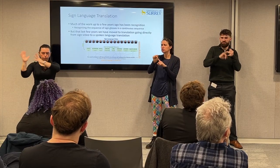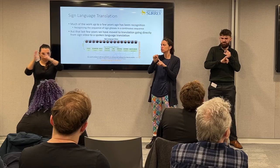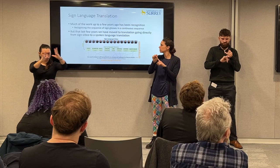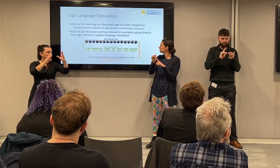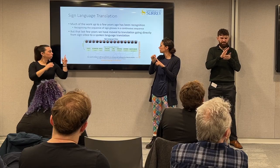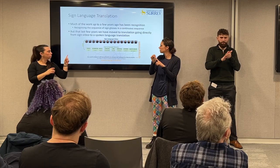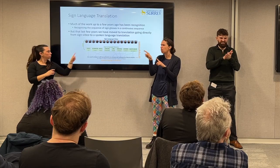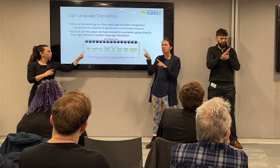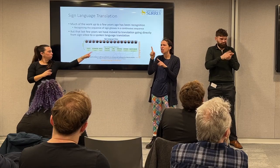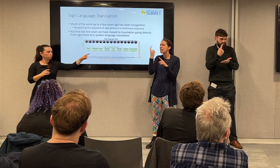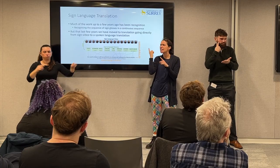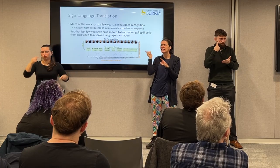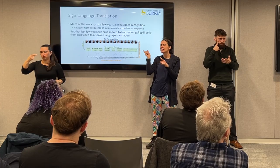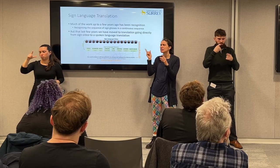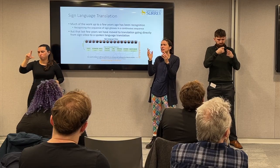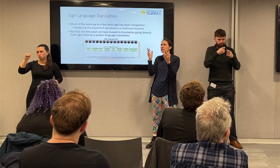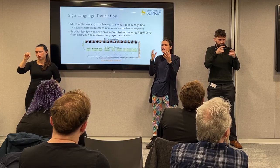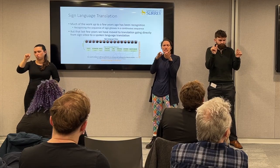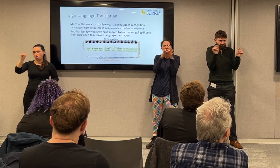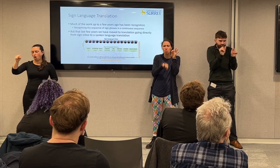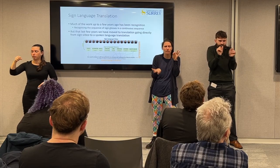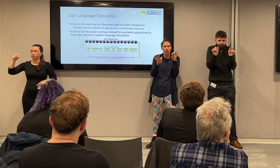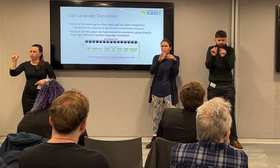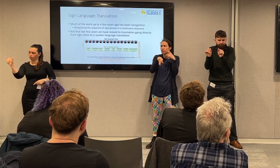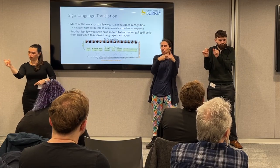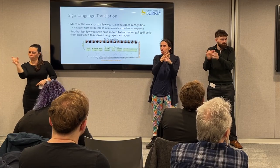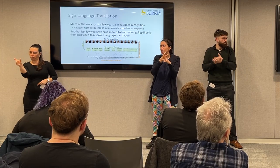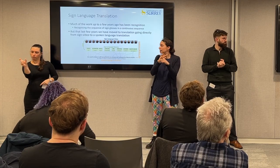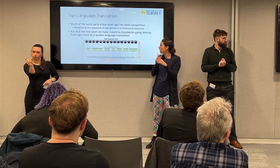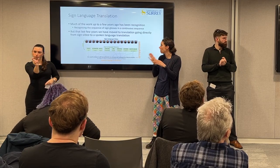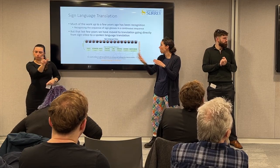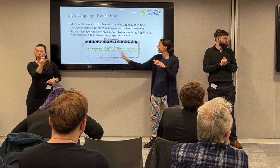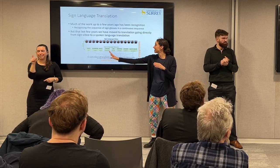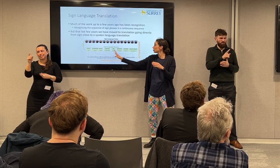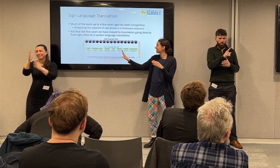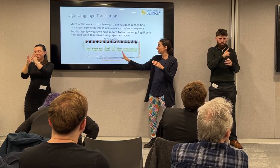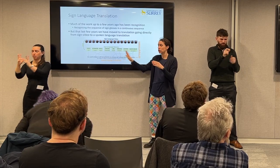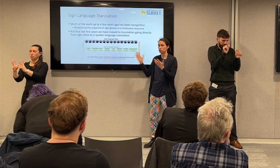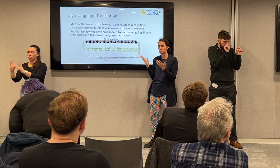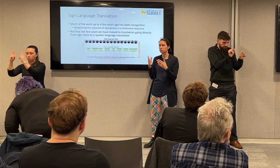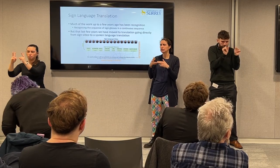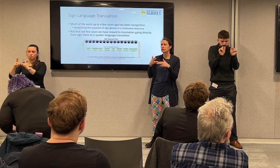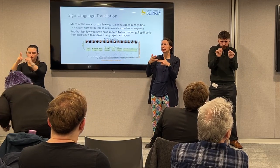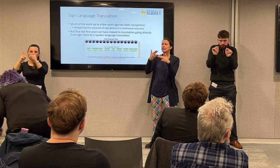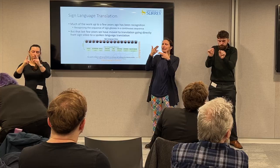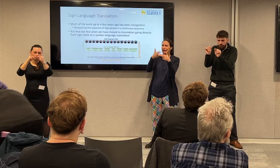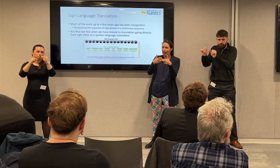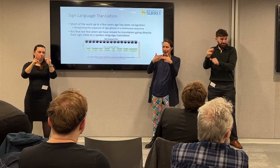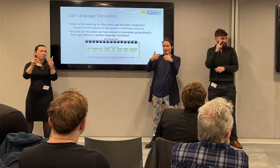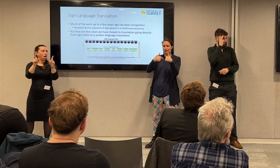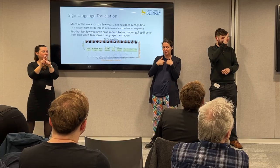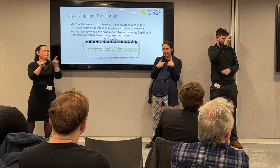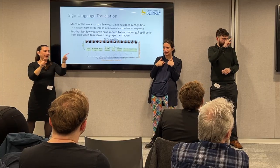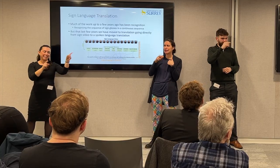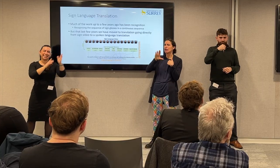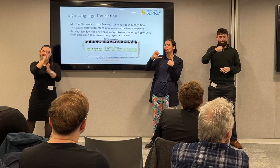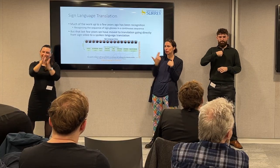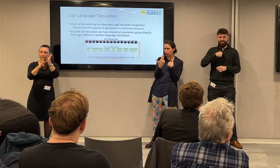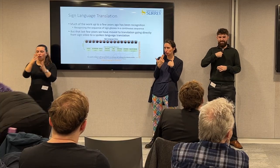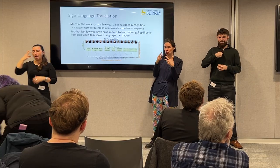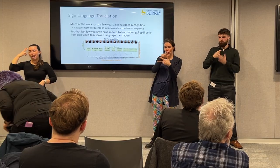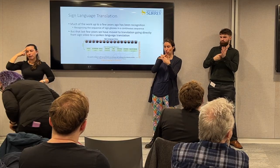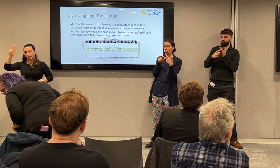version of what's going on. It's basically from here to here is this sign. So name, me, Rich, right? 3